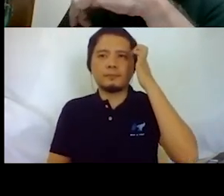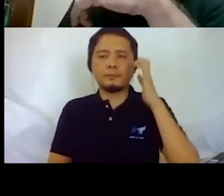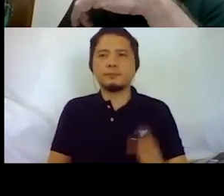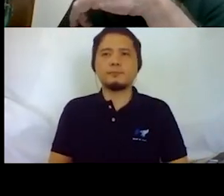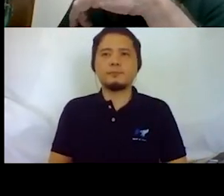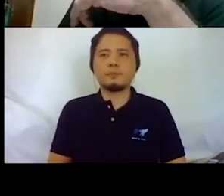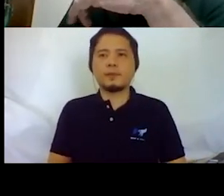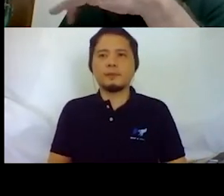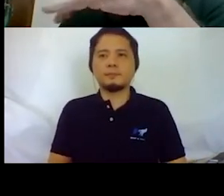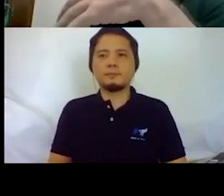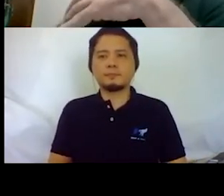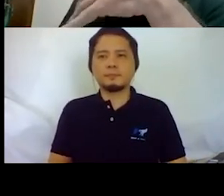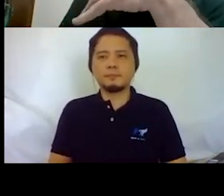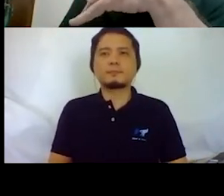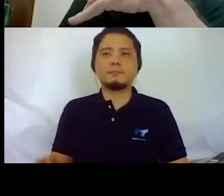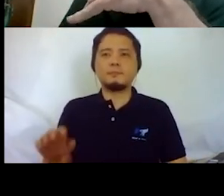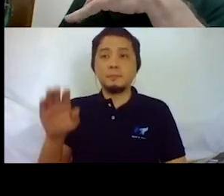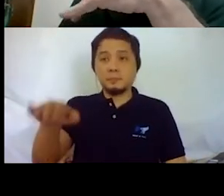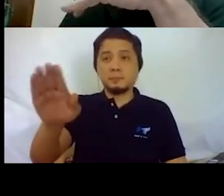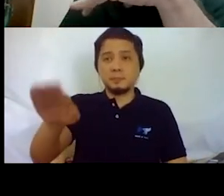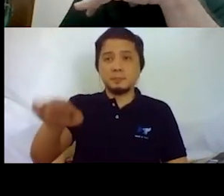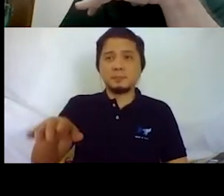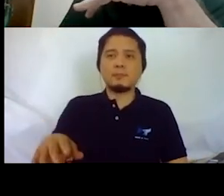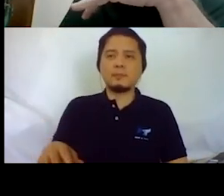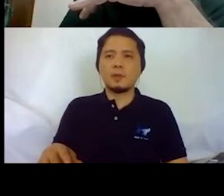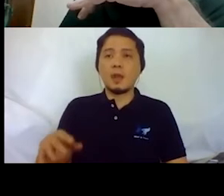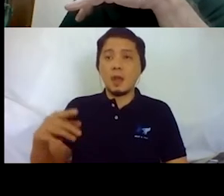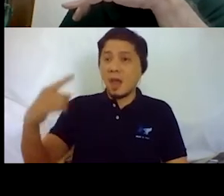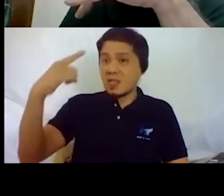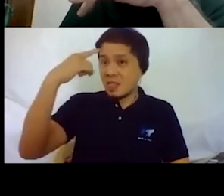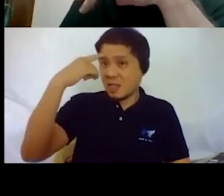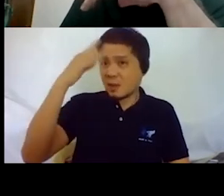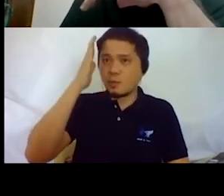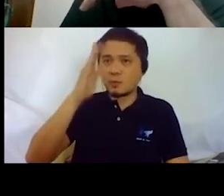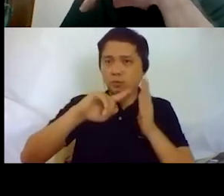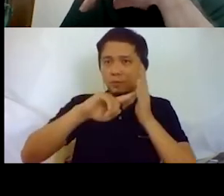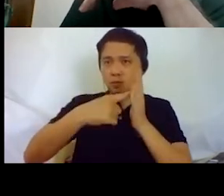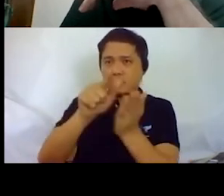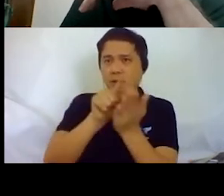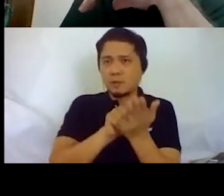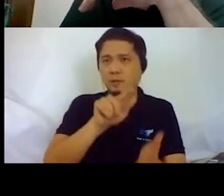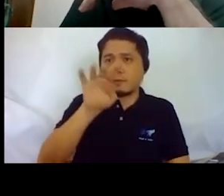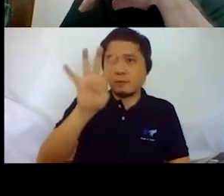So I think we will start lesson 4 on page 43.